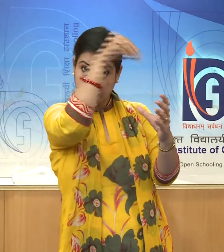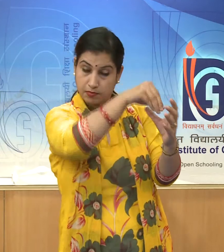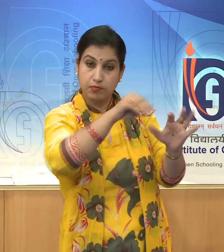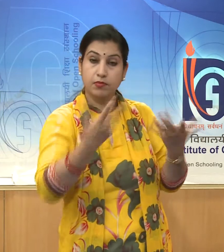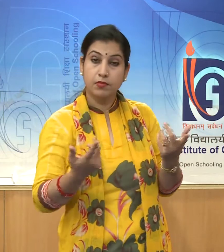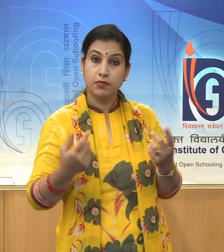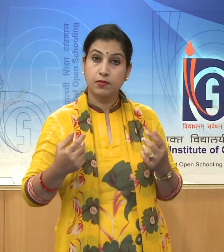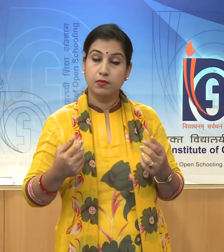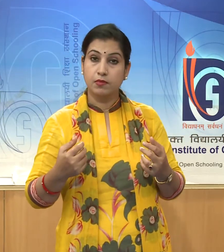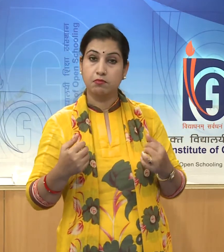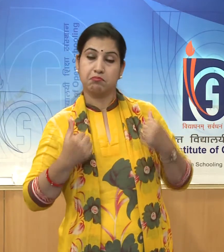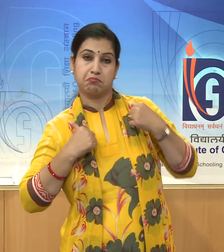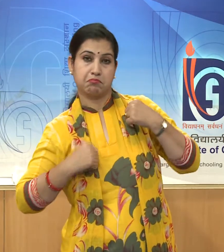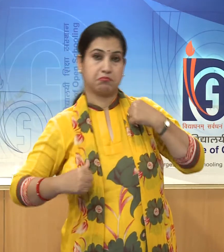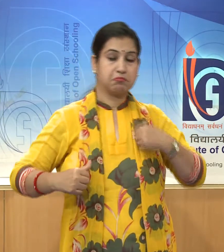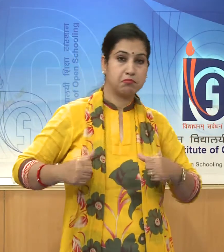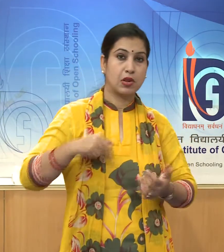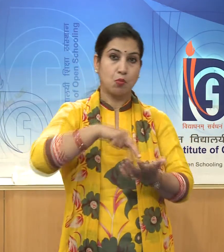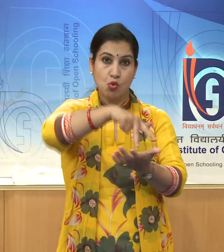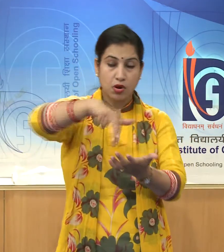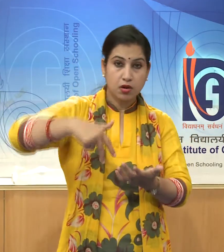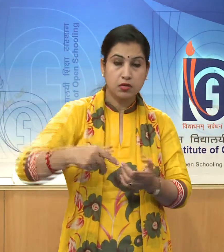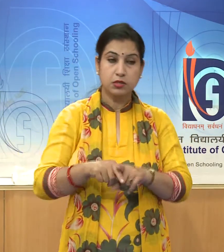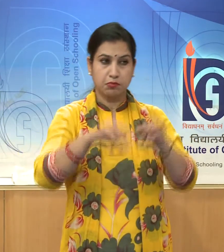the modeling of figures